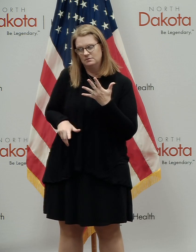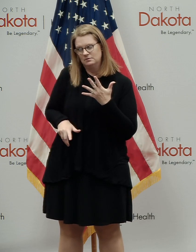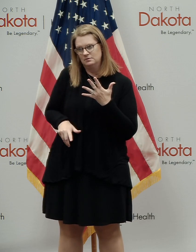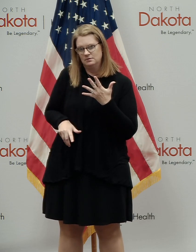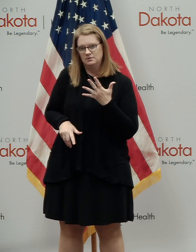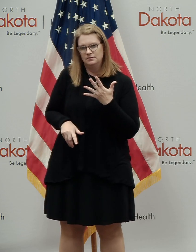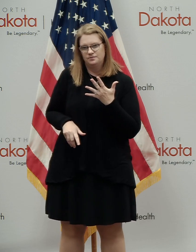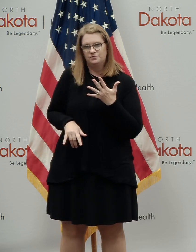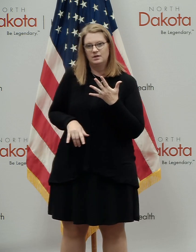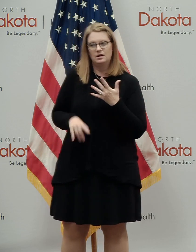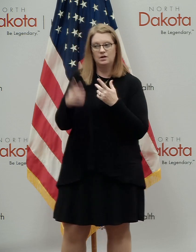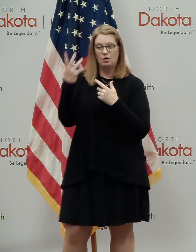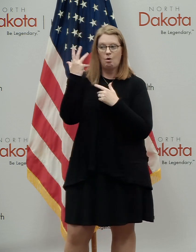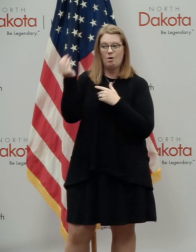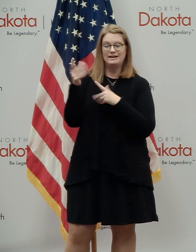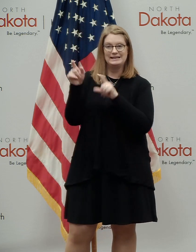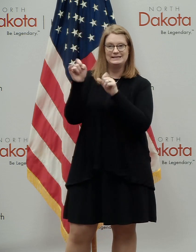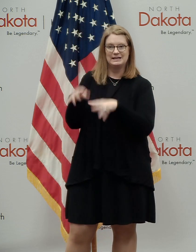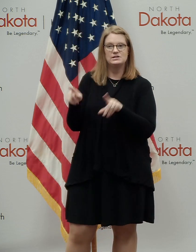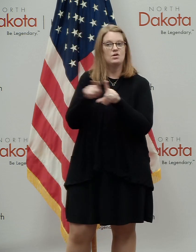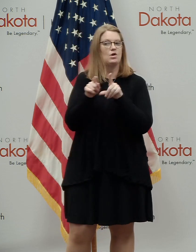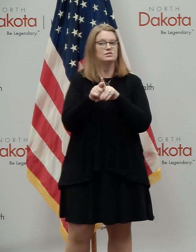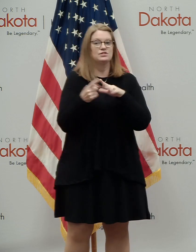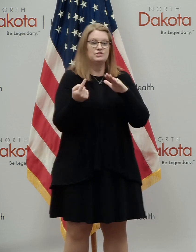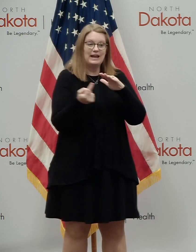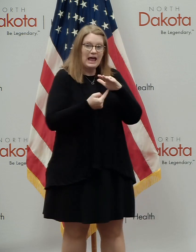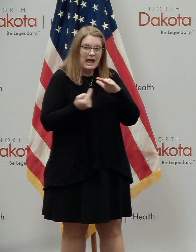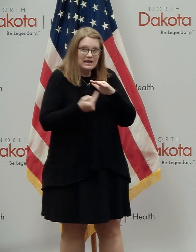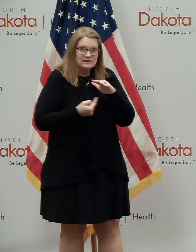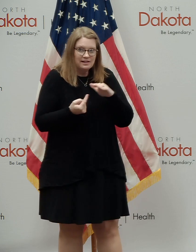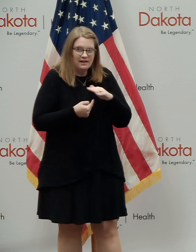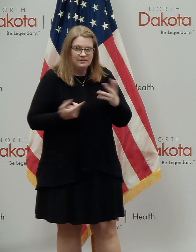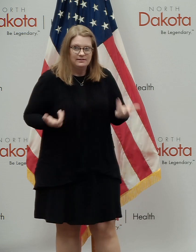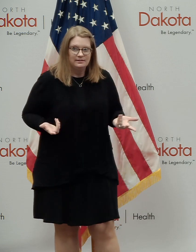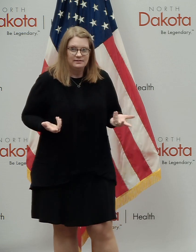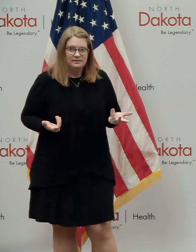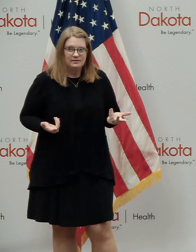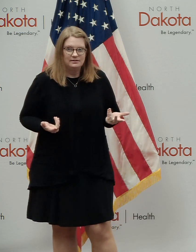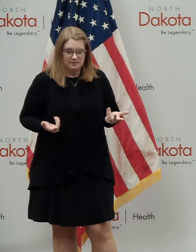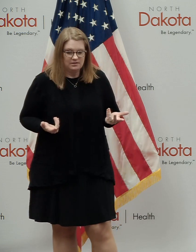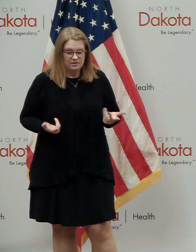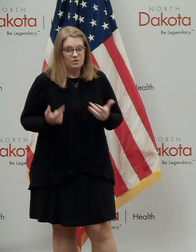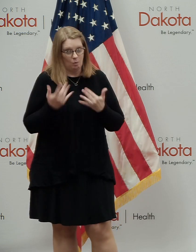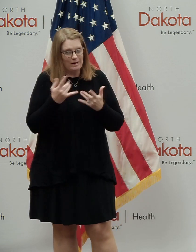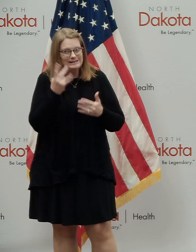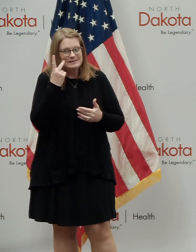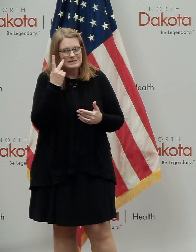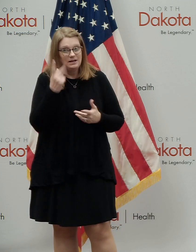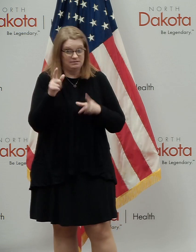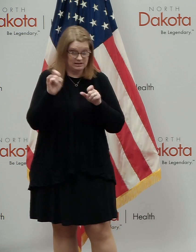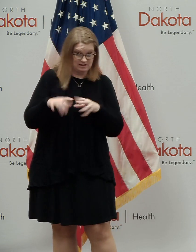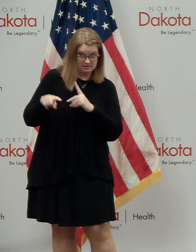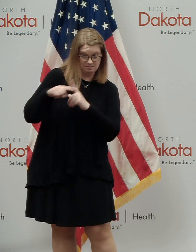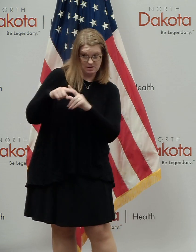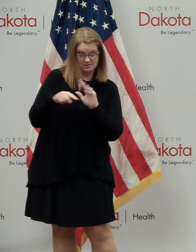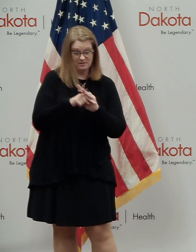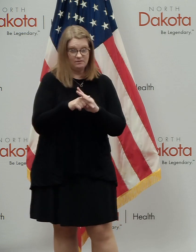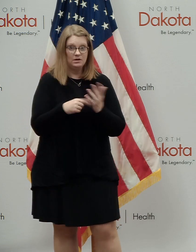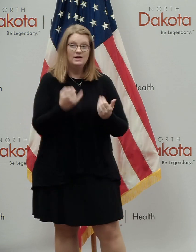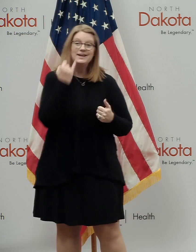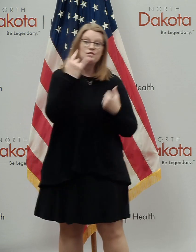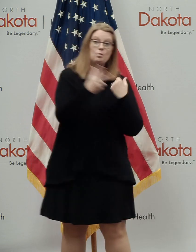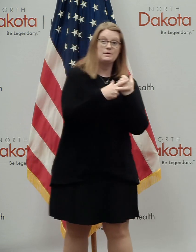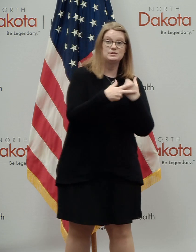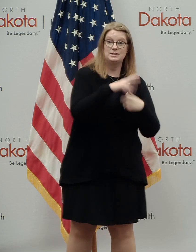should, A, get tested, and B, you should isolate until you get your test results back. I mean, that thing alone could save us. You want to preserve hospital